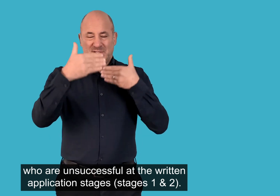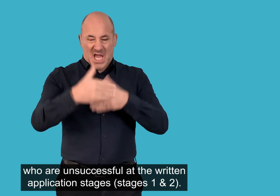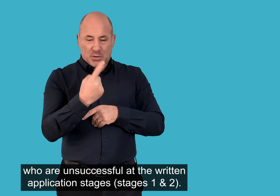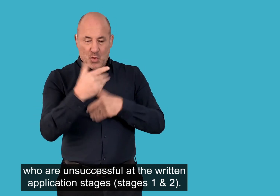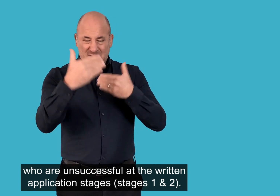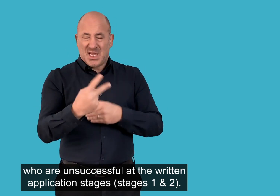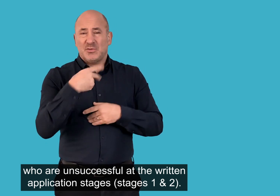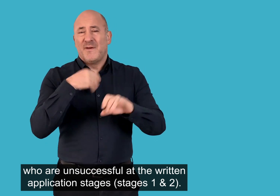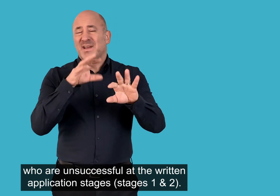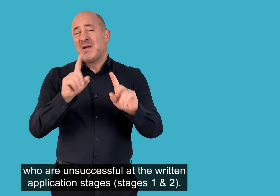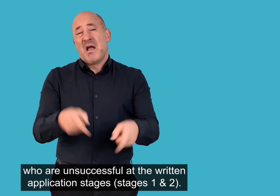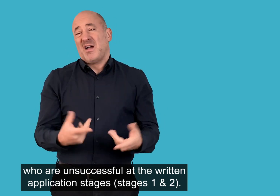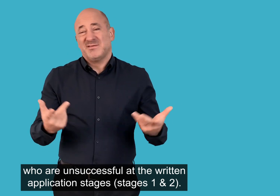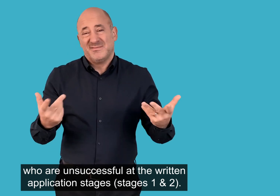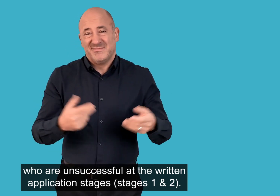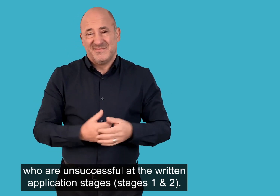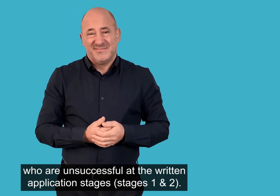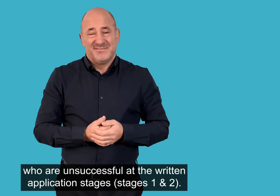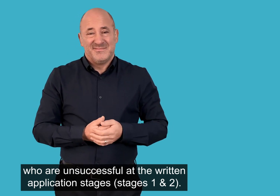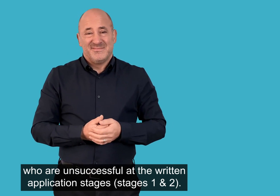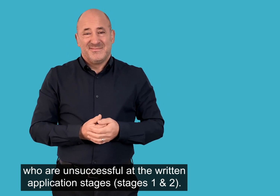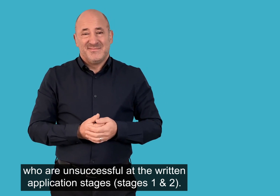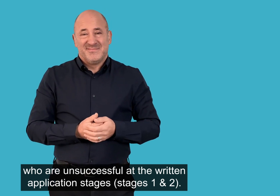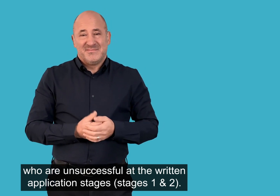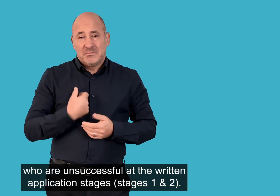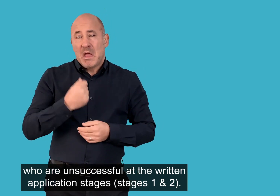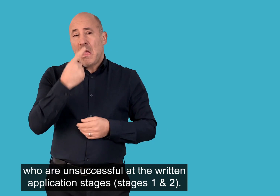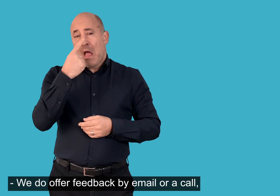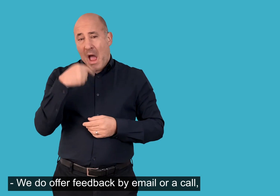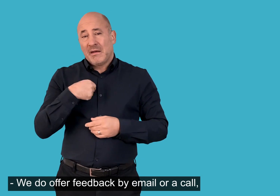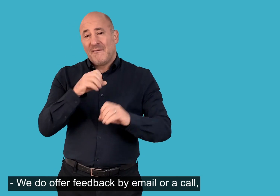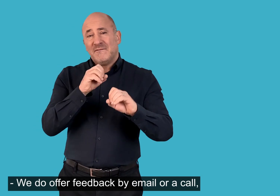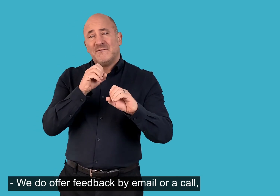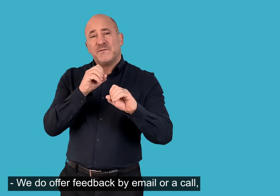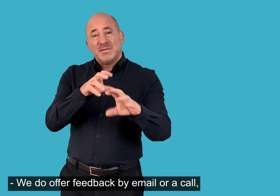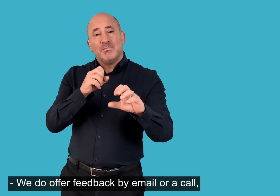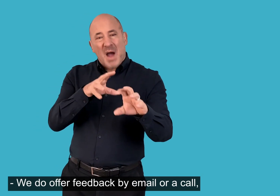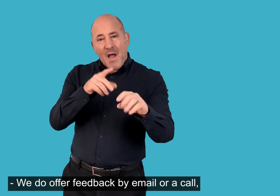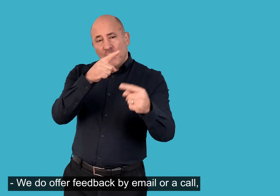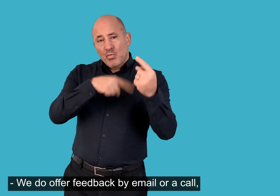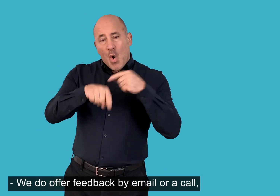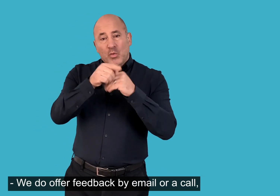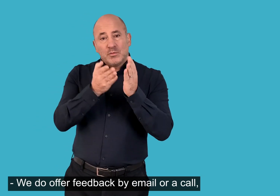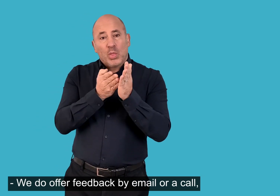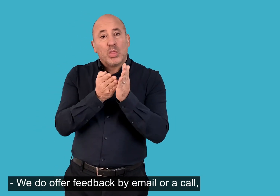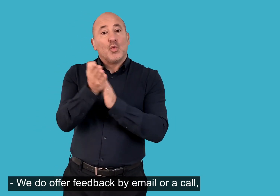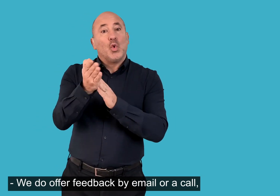are unsuccessful at the written application stages 1 or 2. We do offer feedback by email or a